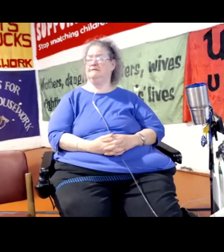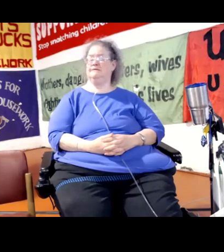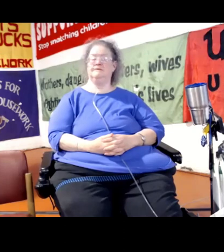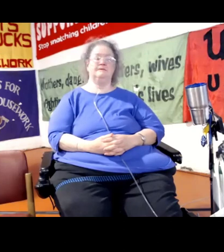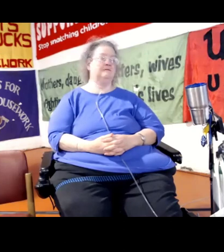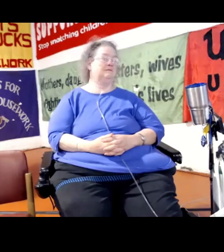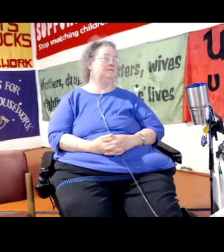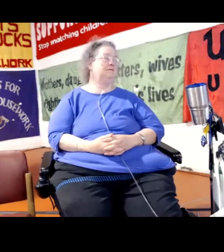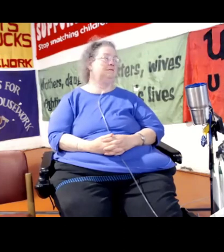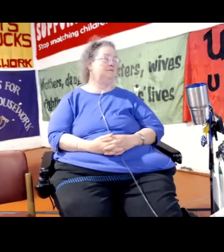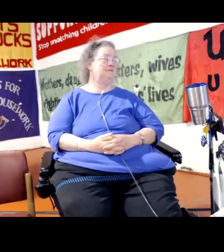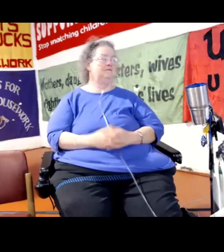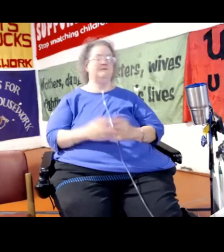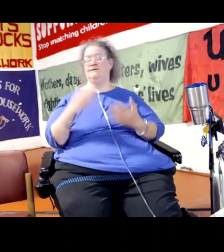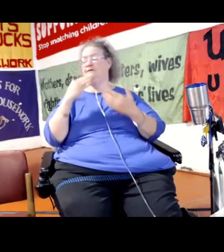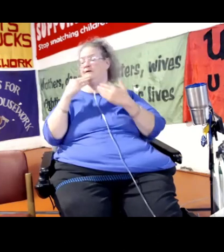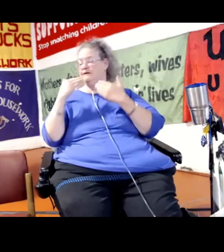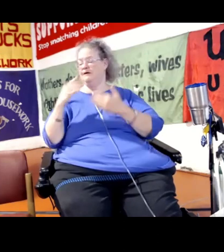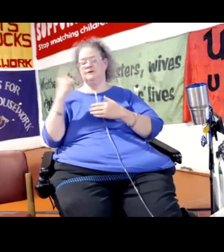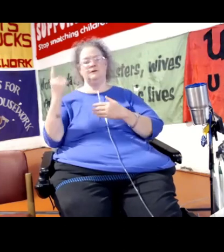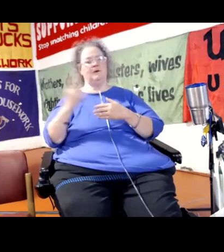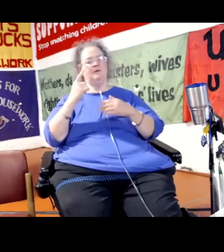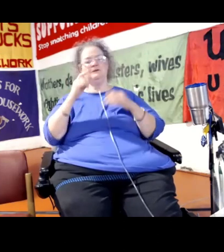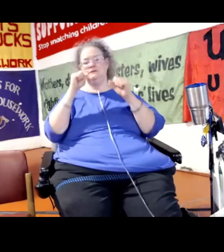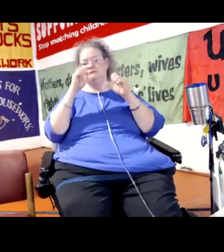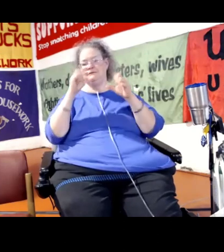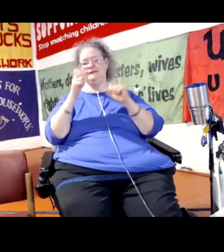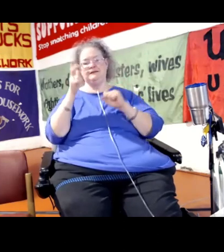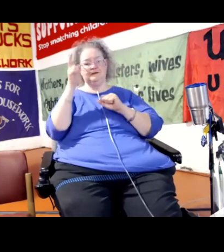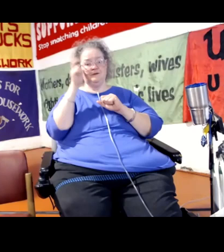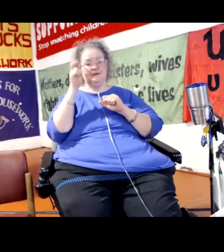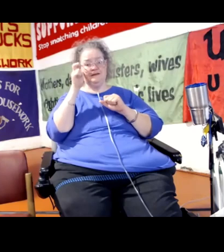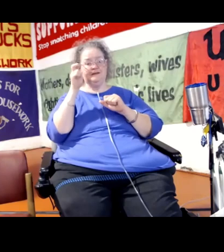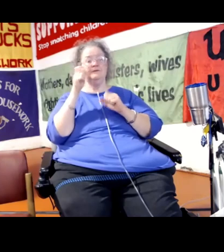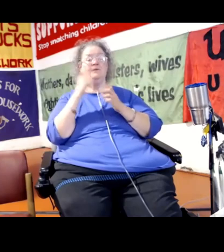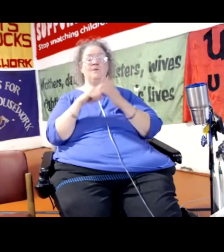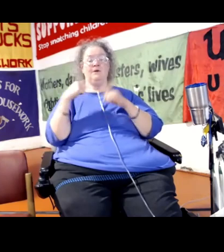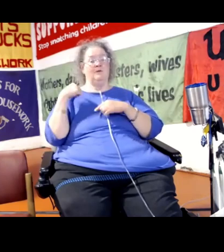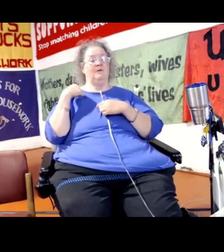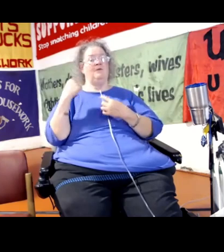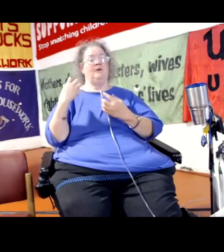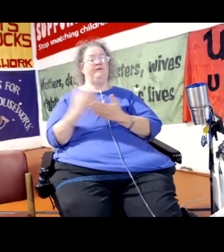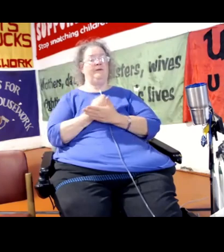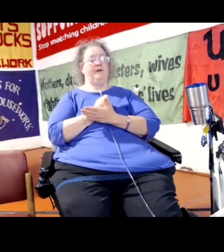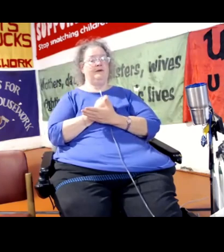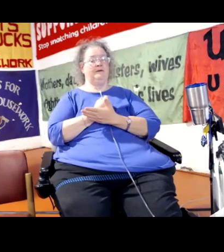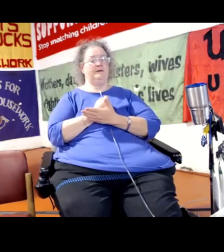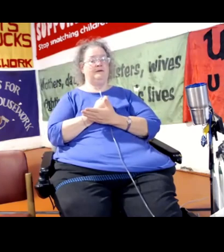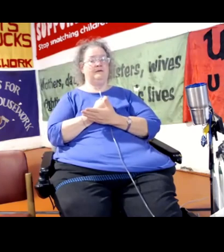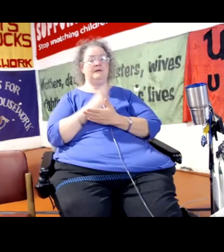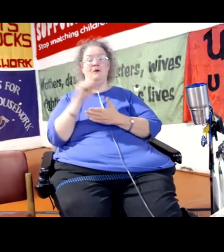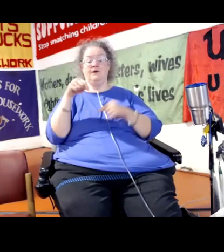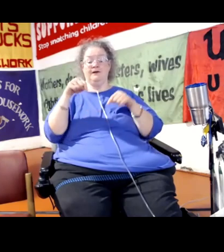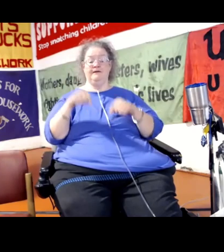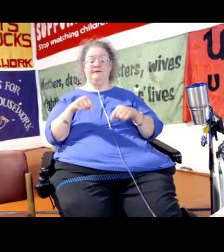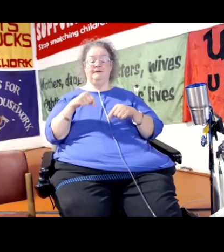Thank you, Solveig. It's always amazing to hear what we have won, women have won, not only in this country, in